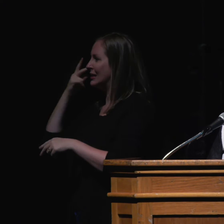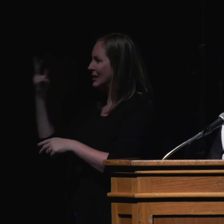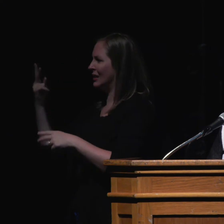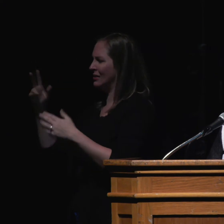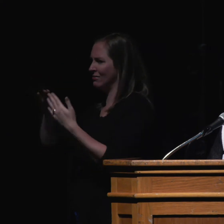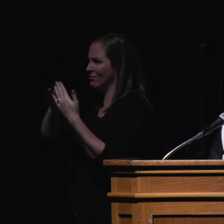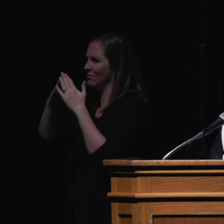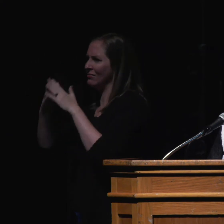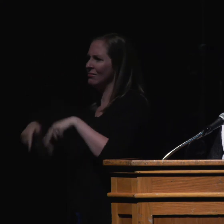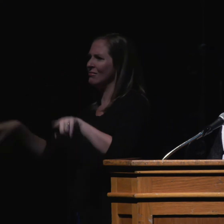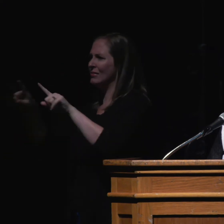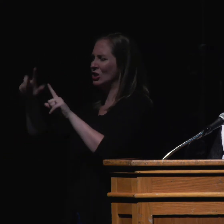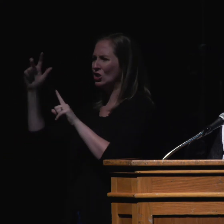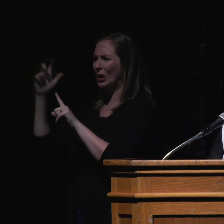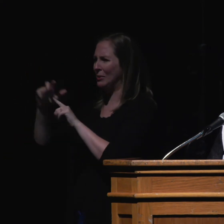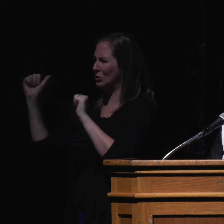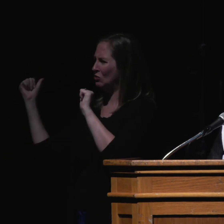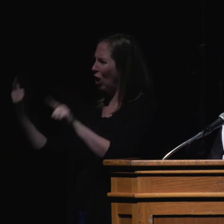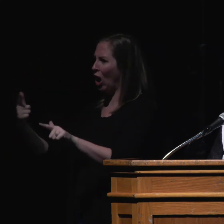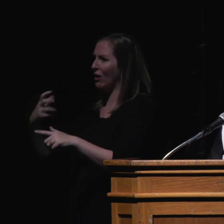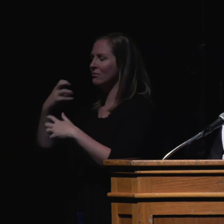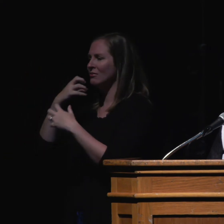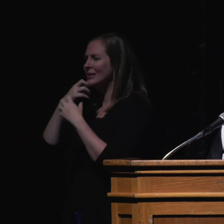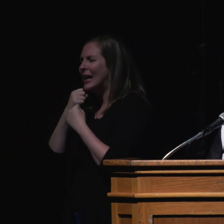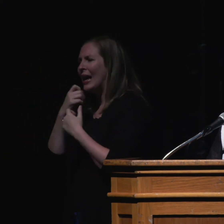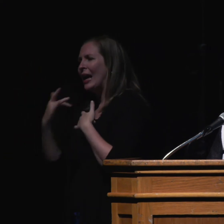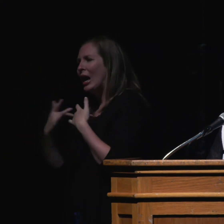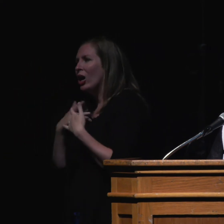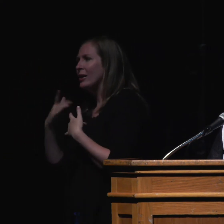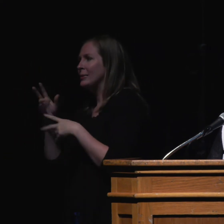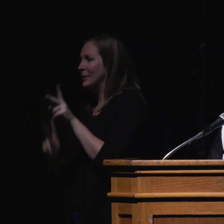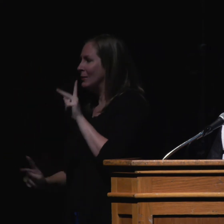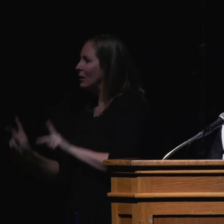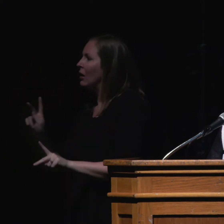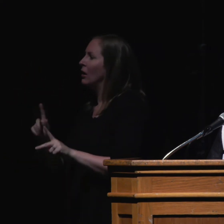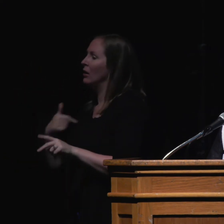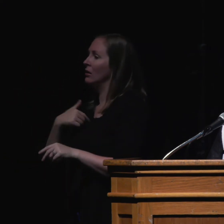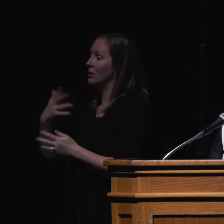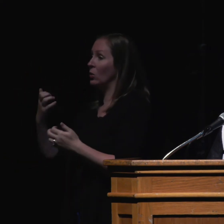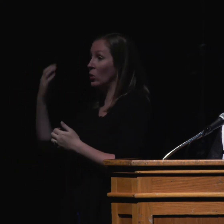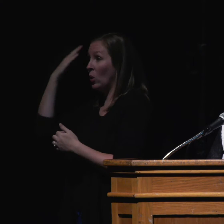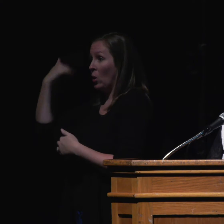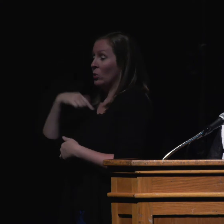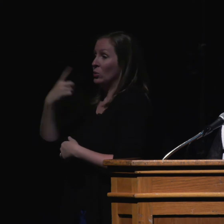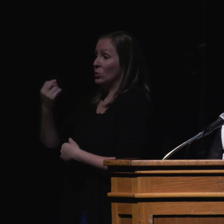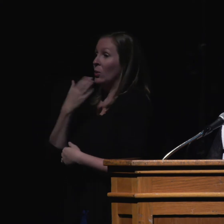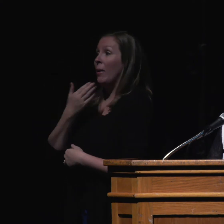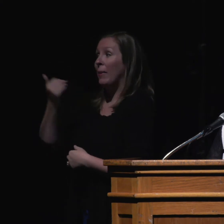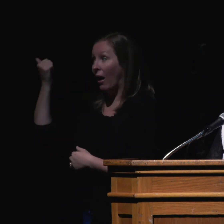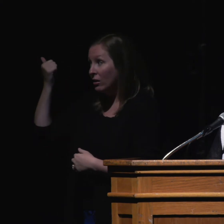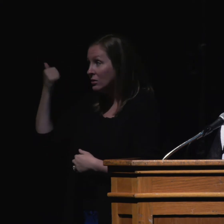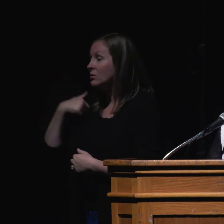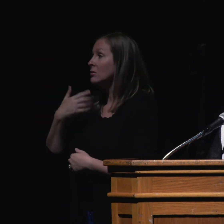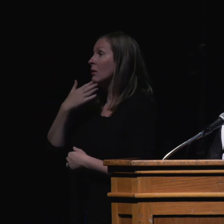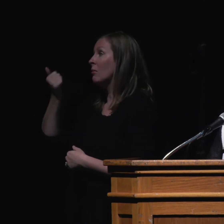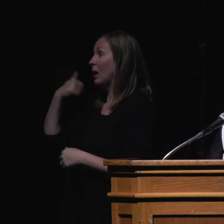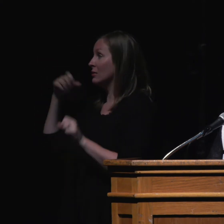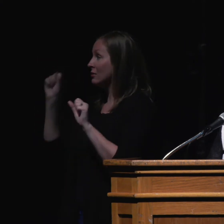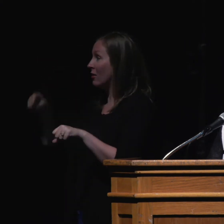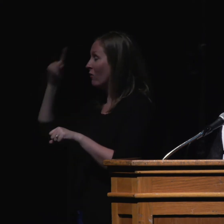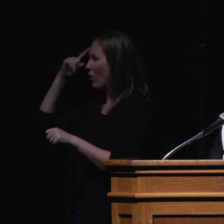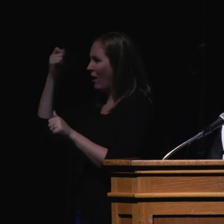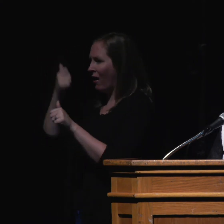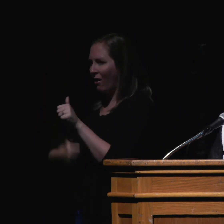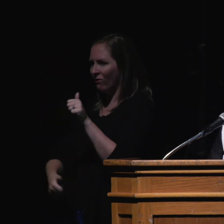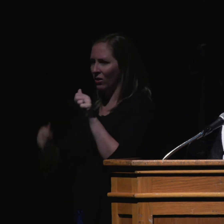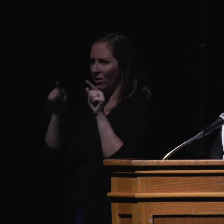village of champions. We see a village of caring people. And I want you to know that we're going to do our best. We're going to do the best we can for